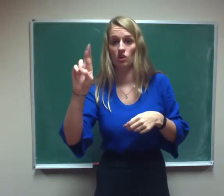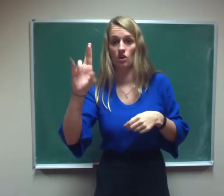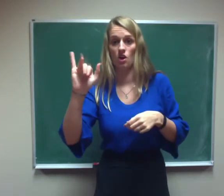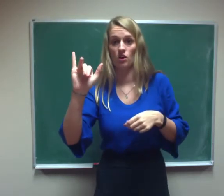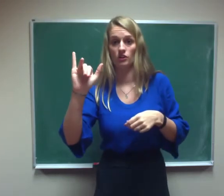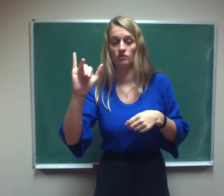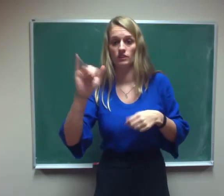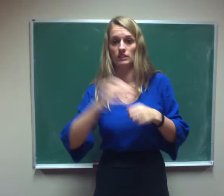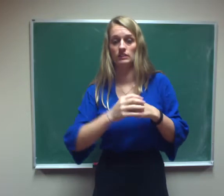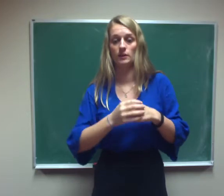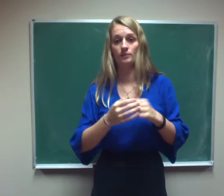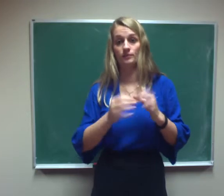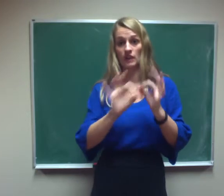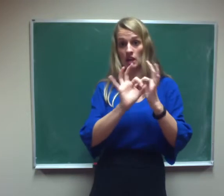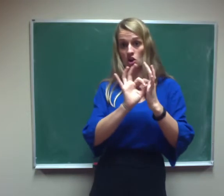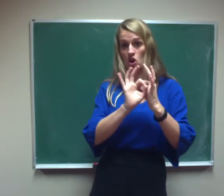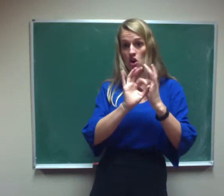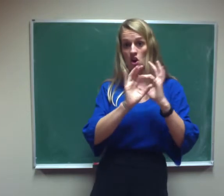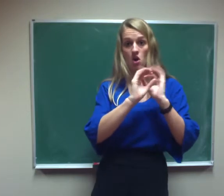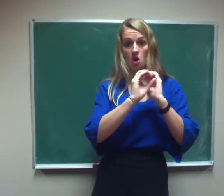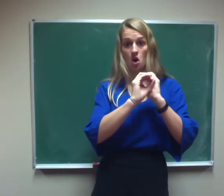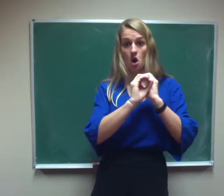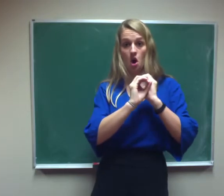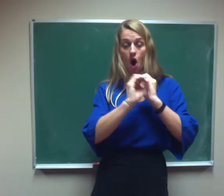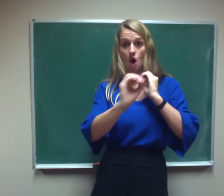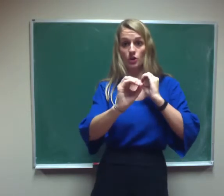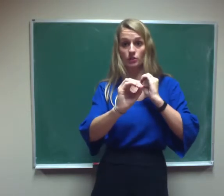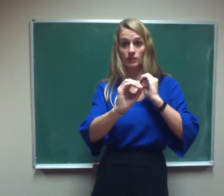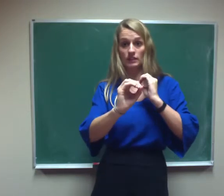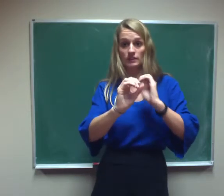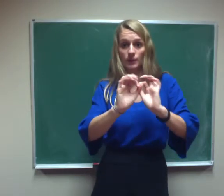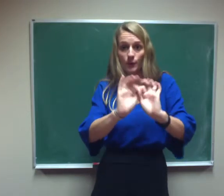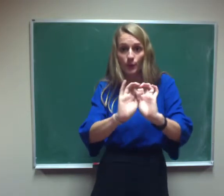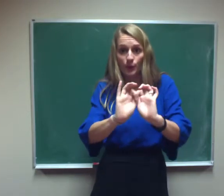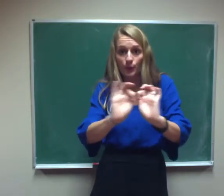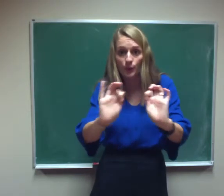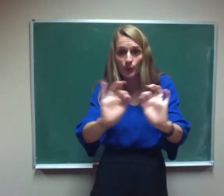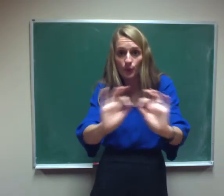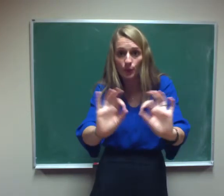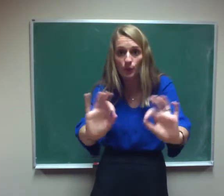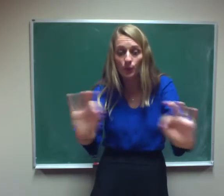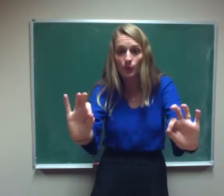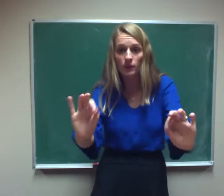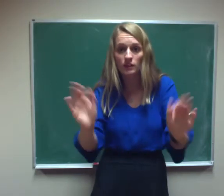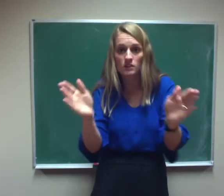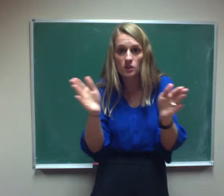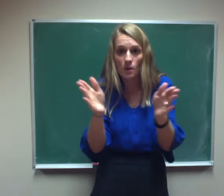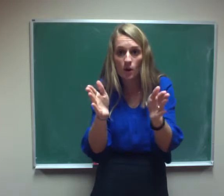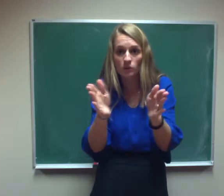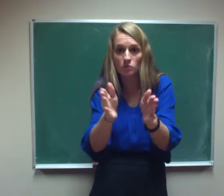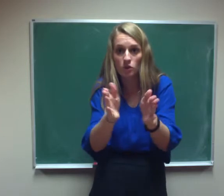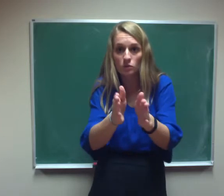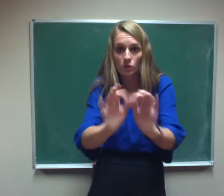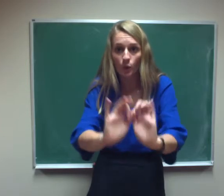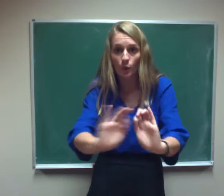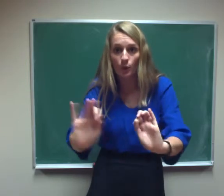into smaller hollow tubes, just like the branches of a tree. As you move out from the trunk, you get consecutively smaller and smaller. The smaller